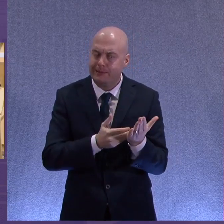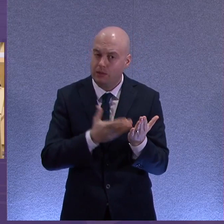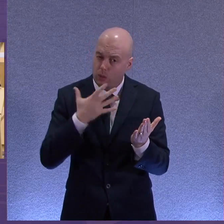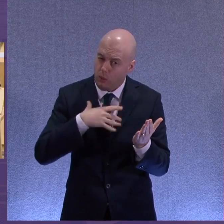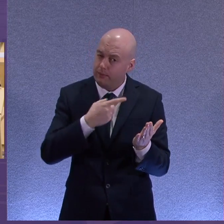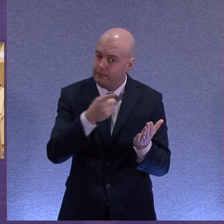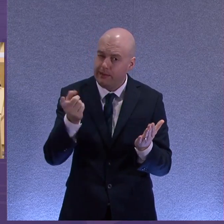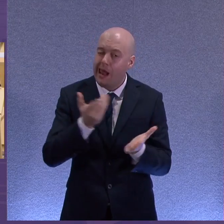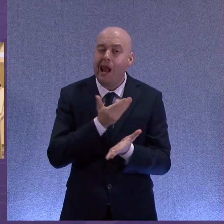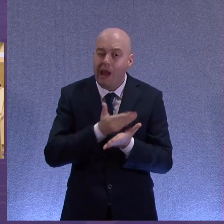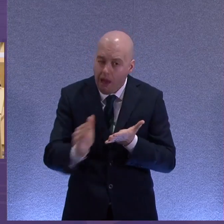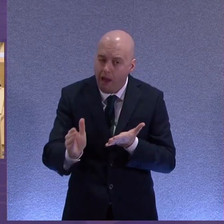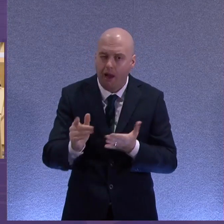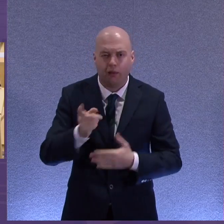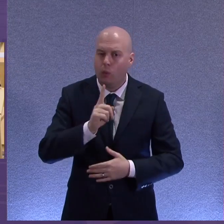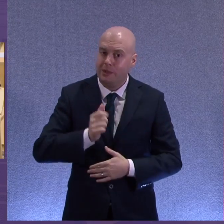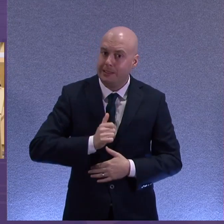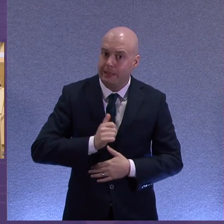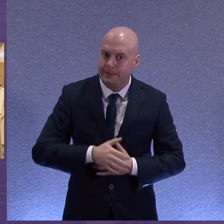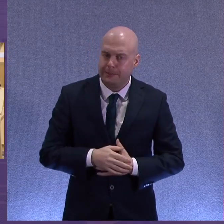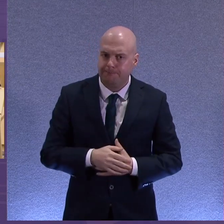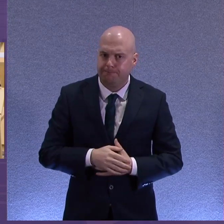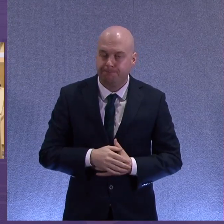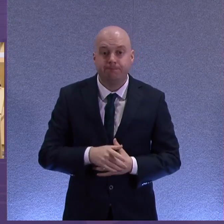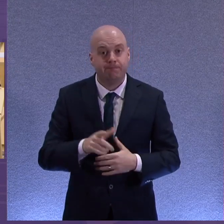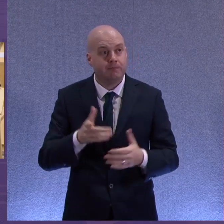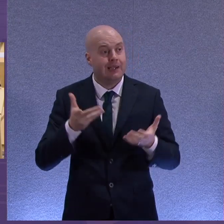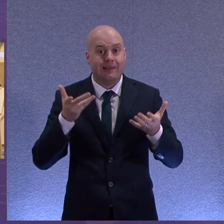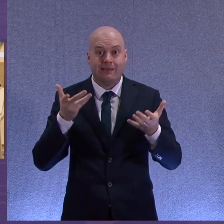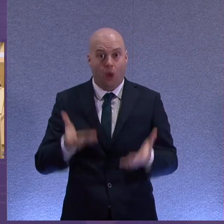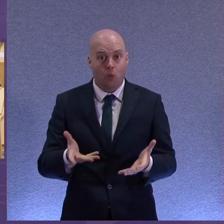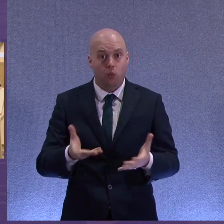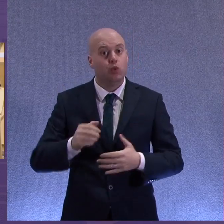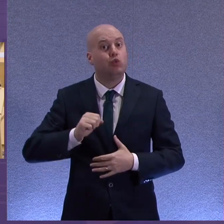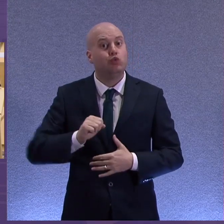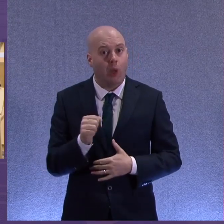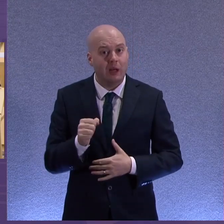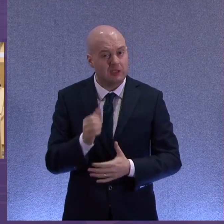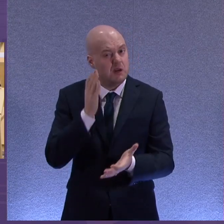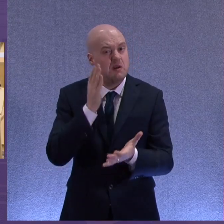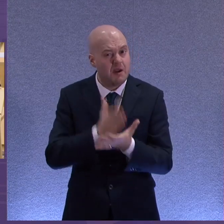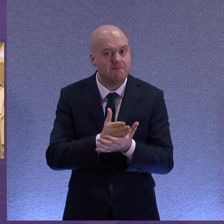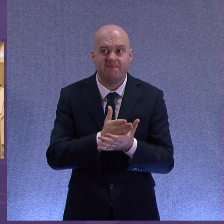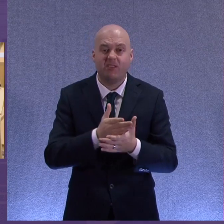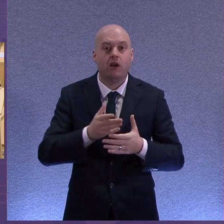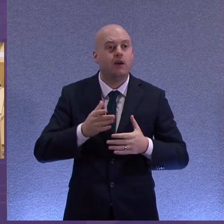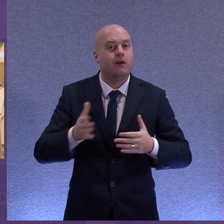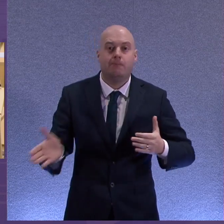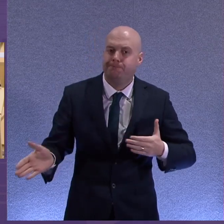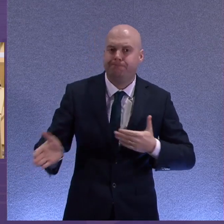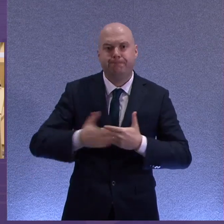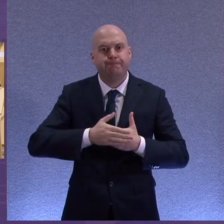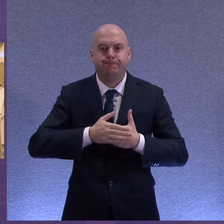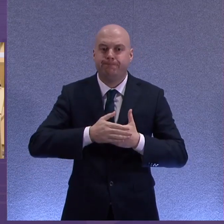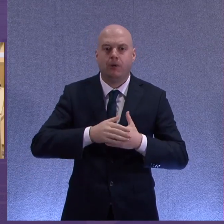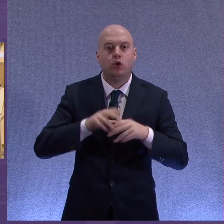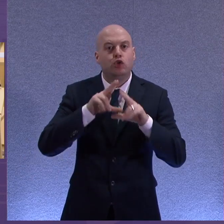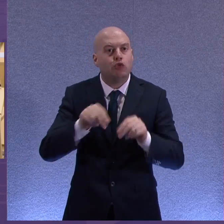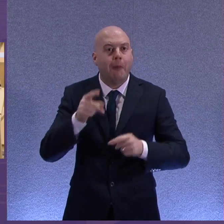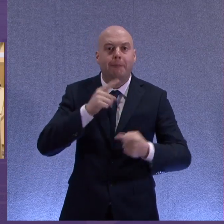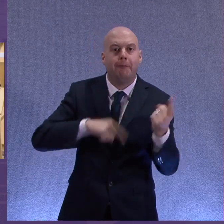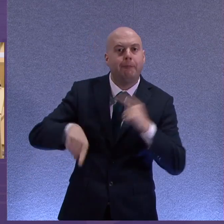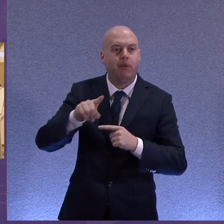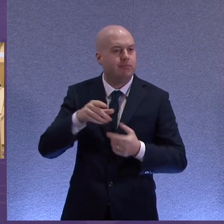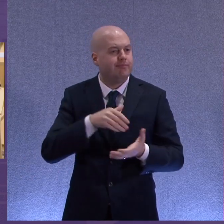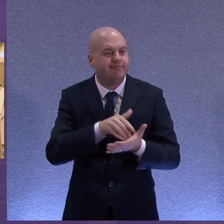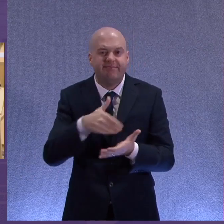us. Effectively, Scotland is now in lockdown. People had already been told that they must stay at home. We've now